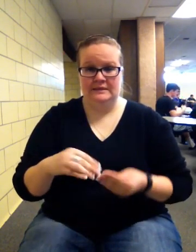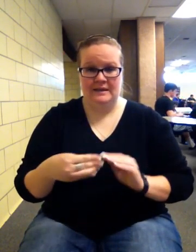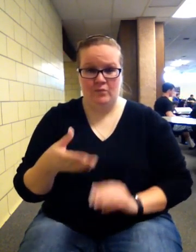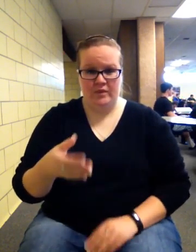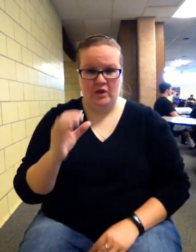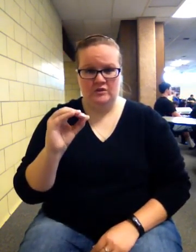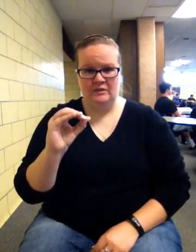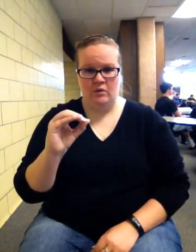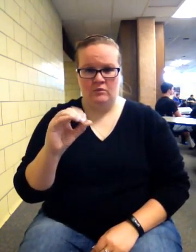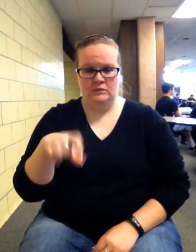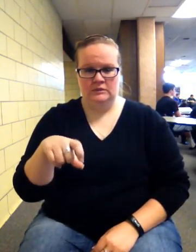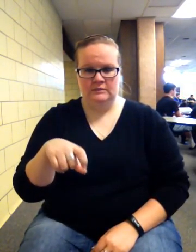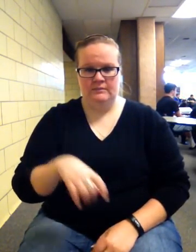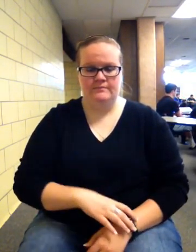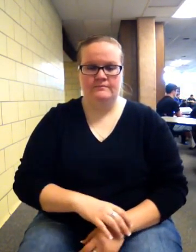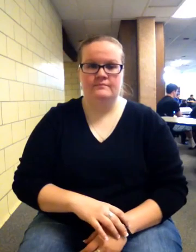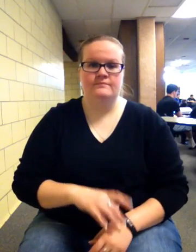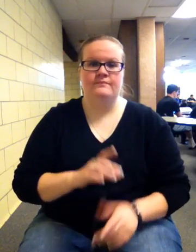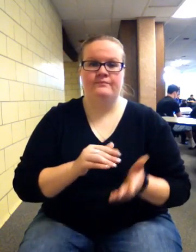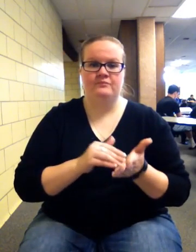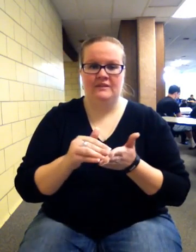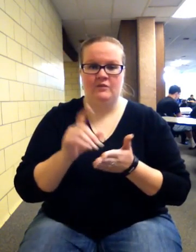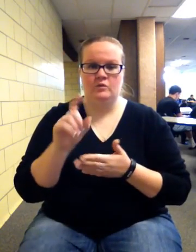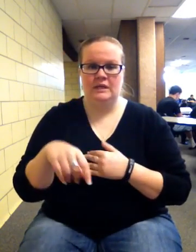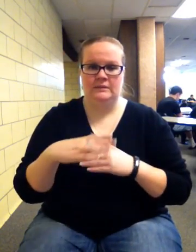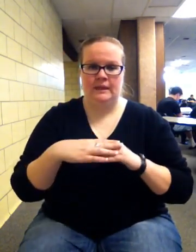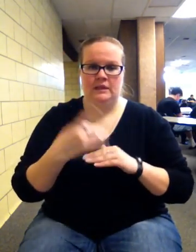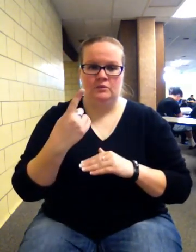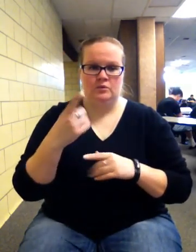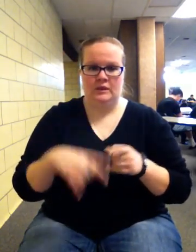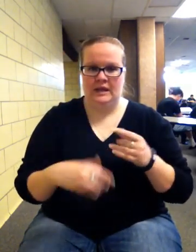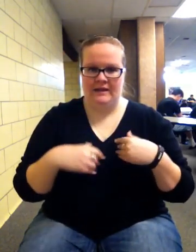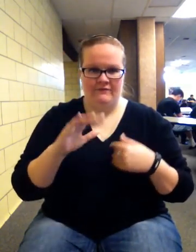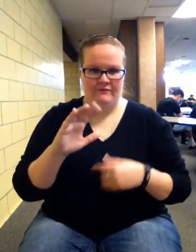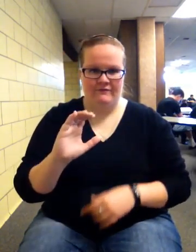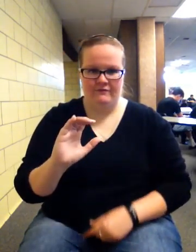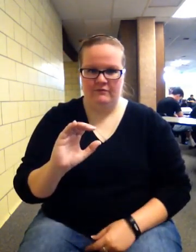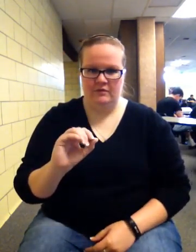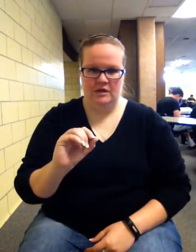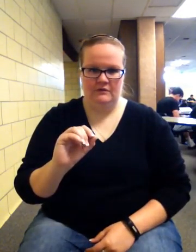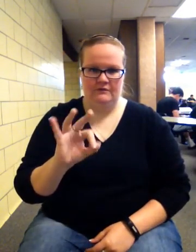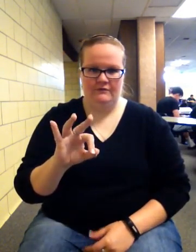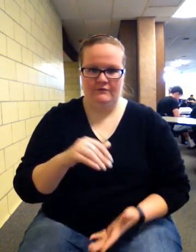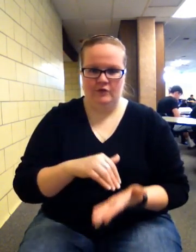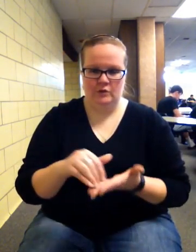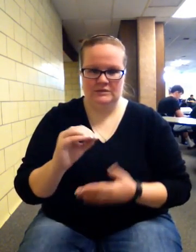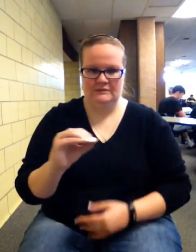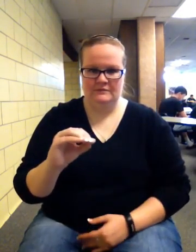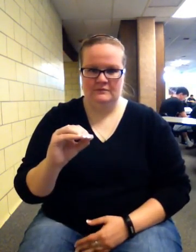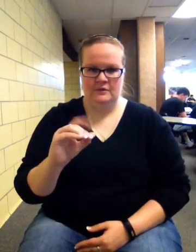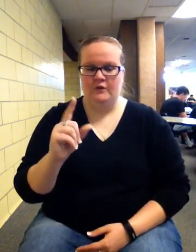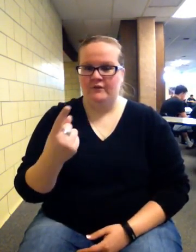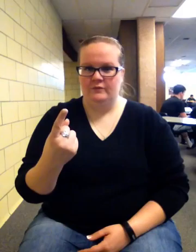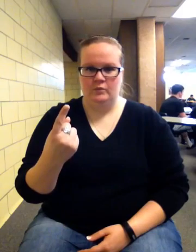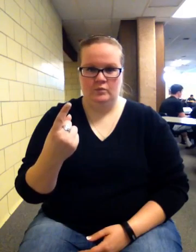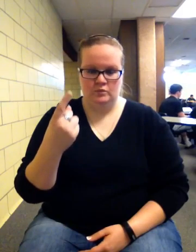zero. But the frequency has to be at least one. You can't have a frequency of zero. Keep arrowing down. If you still have cash flows in